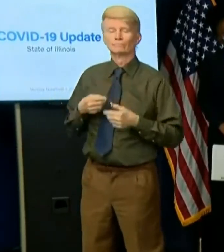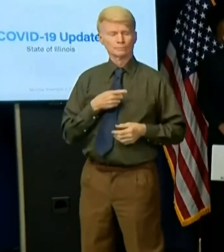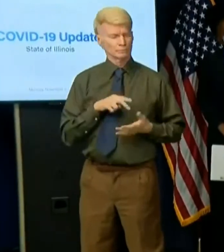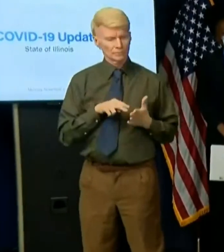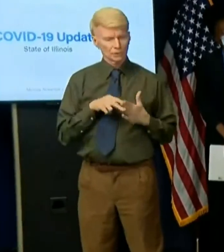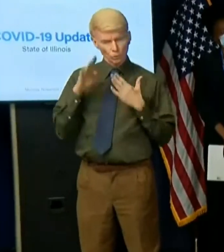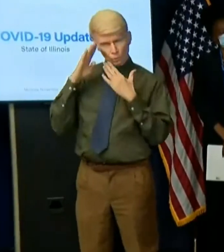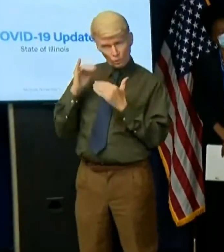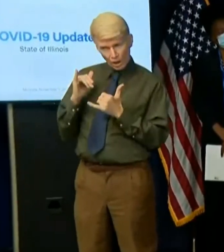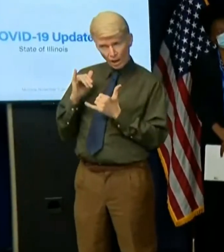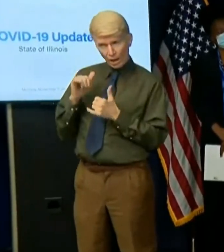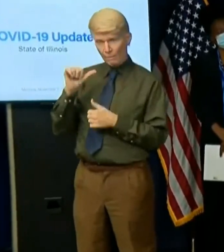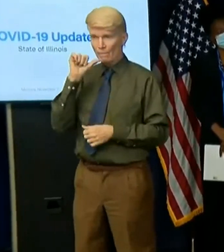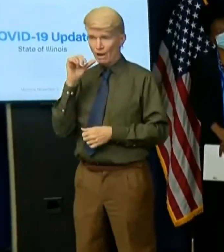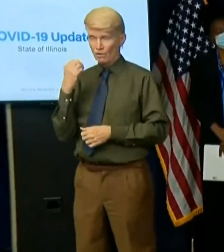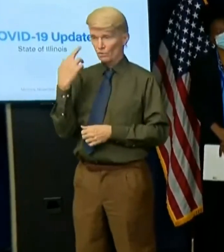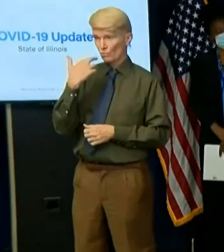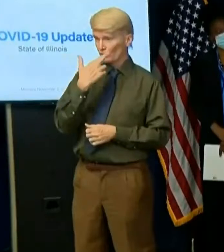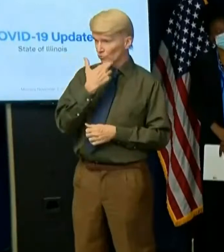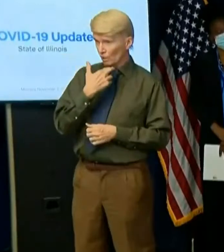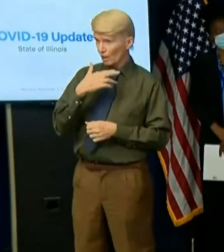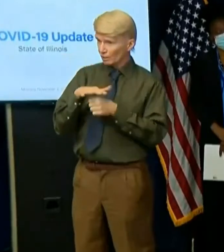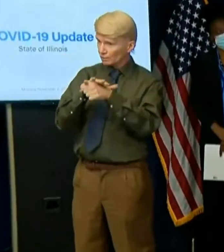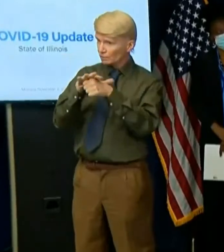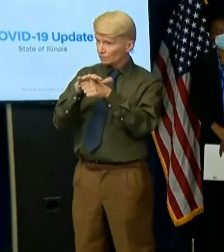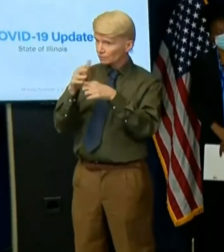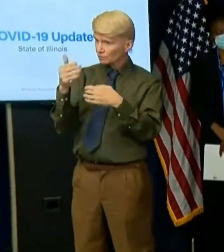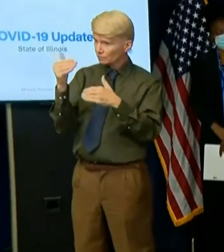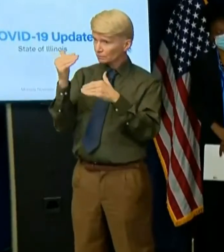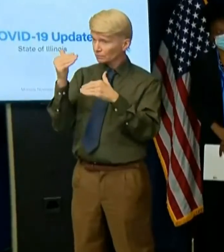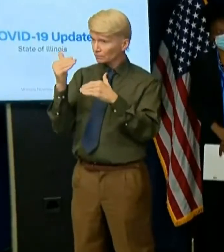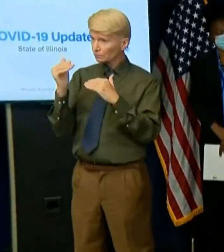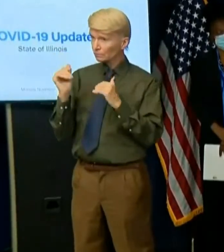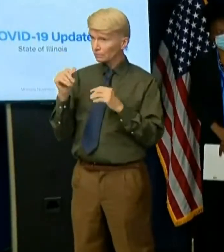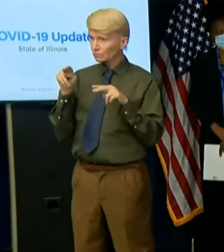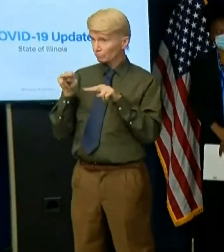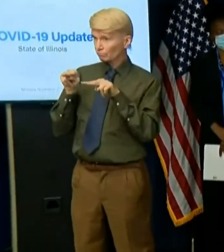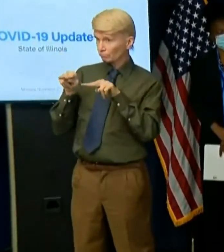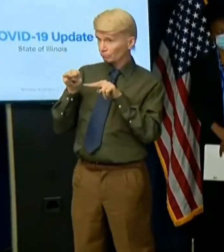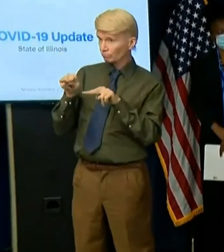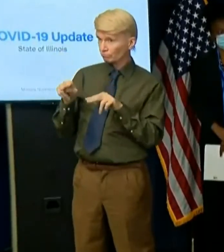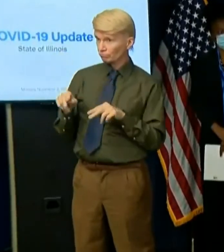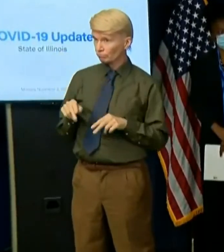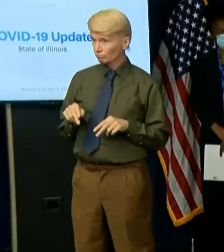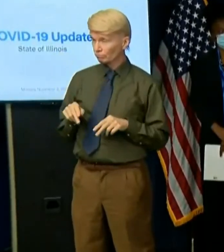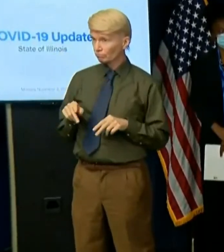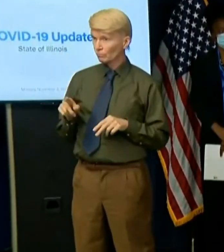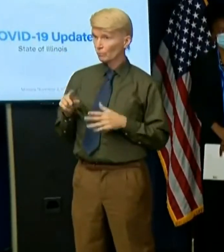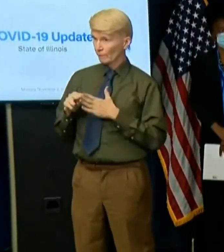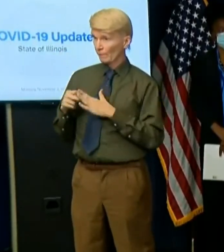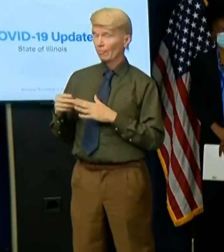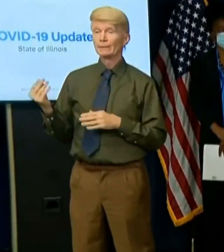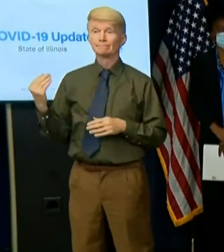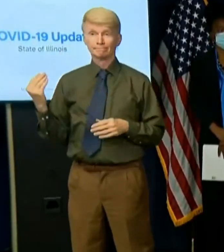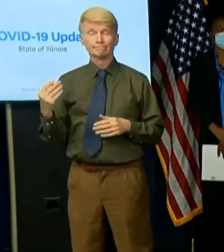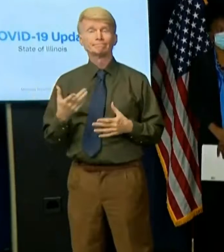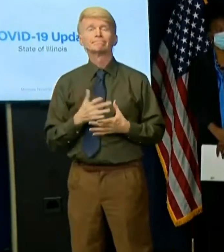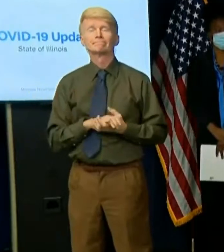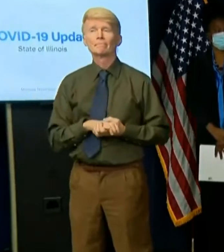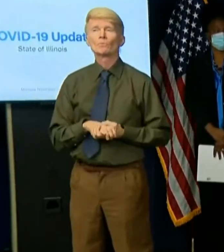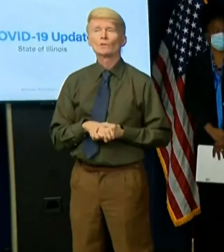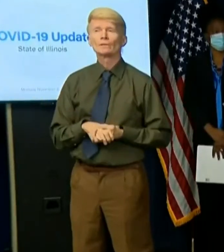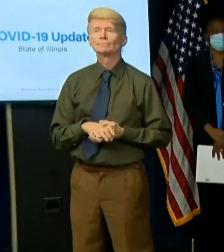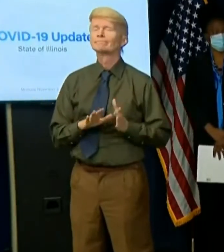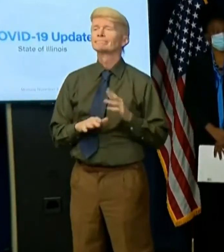Why did we choose bars and restaurants as one area that we're mitigating? One area of mitigation. Well, let me just be